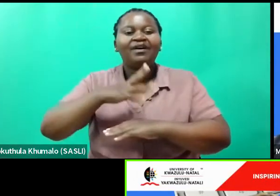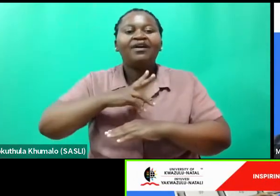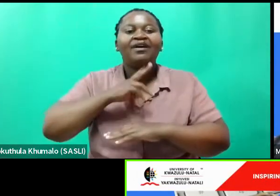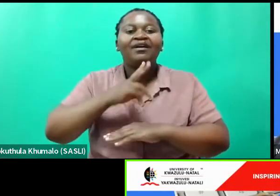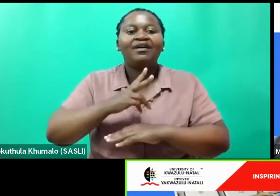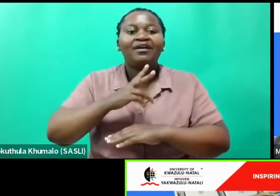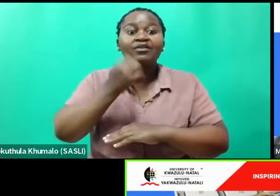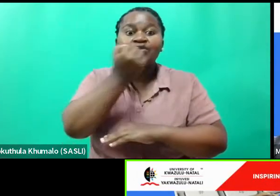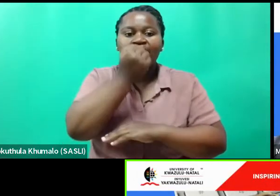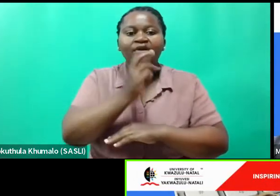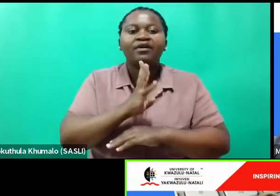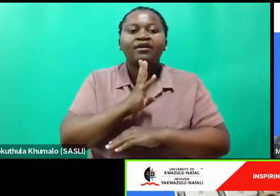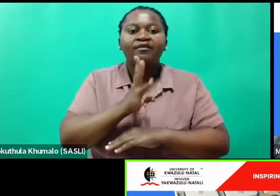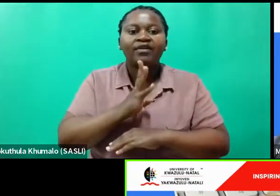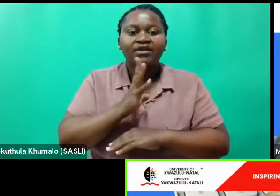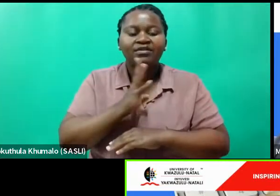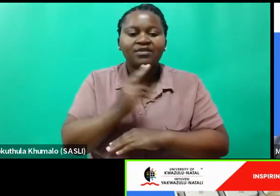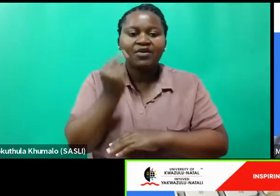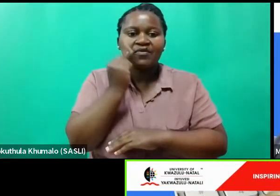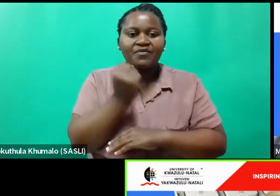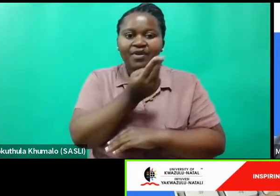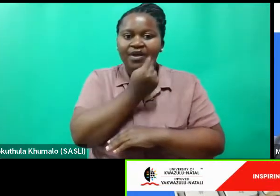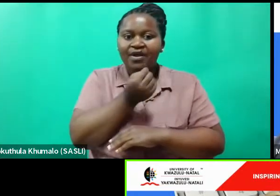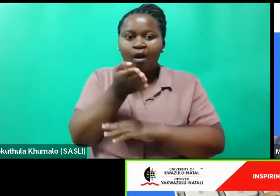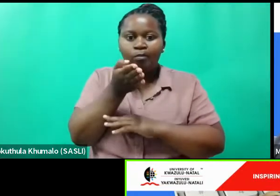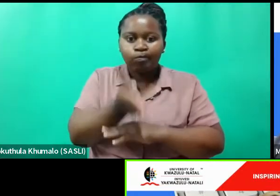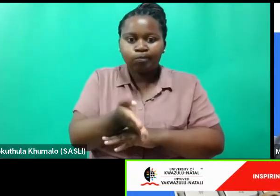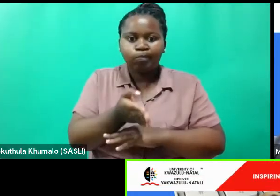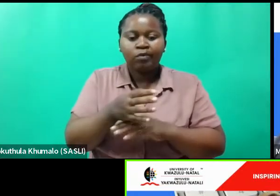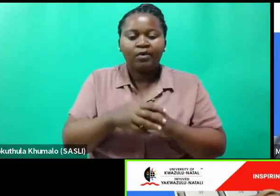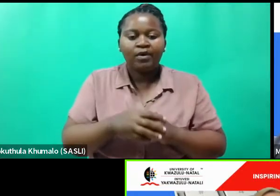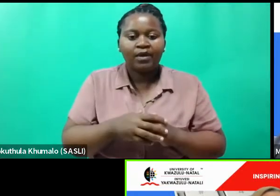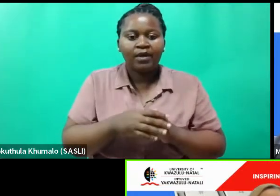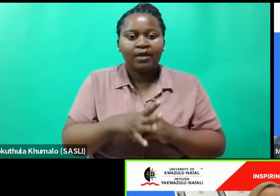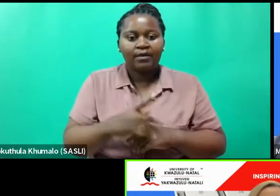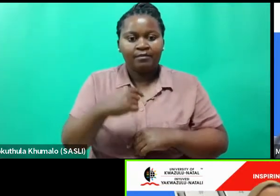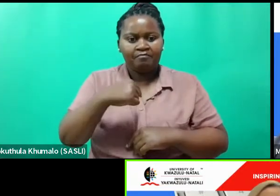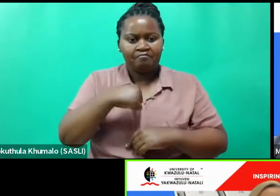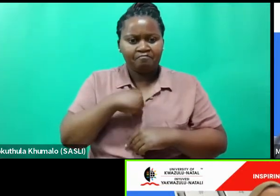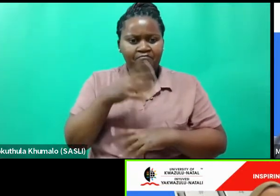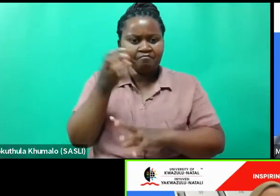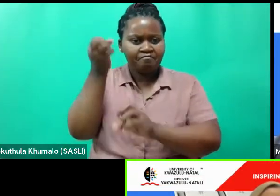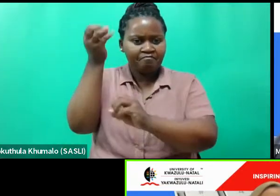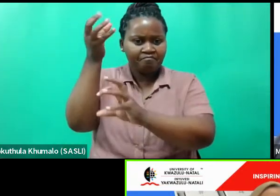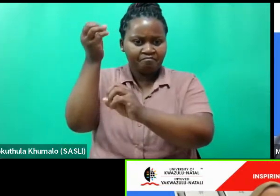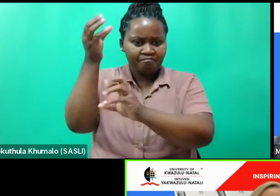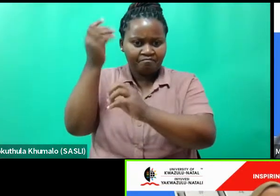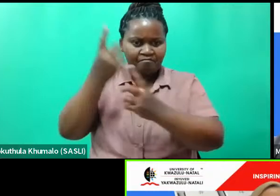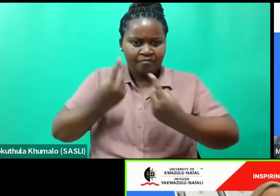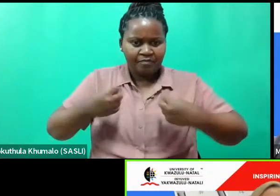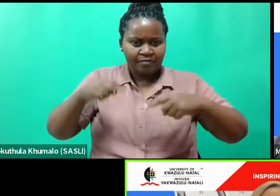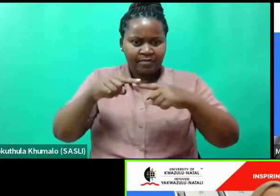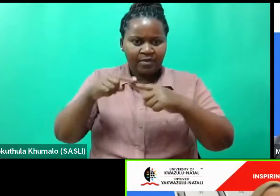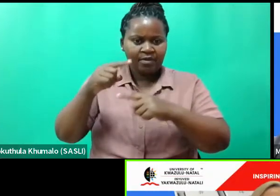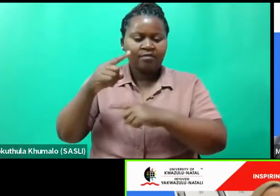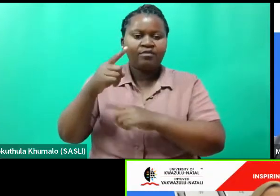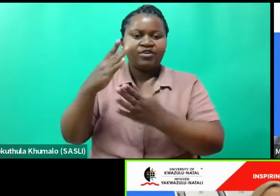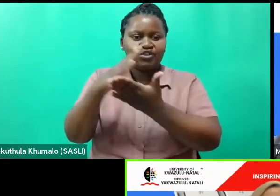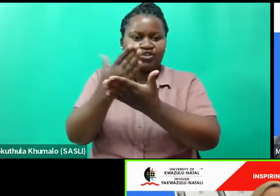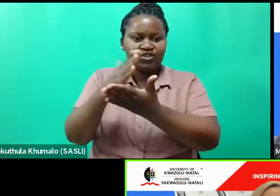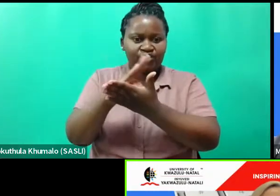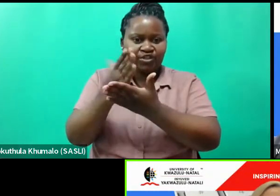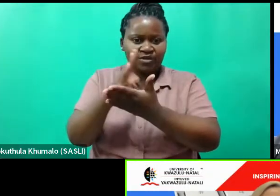lovely to be here today. I'm Veline Holness, and I will take you through our presentation that I'm going to share in a moment.